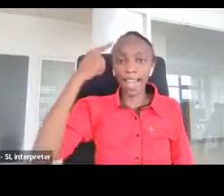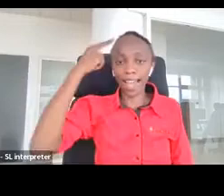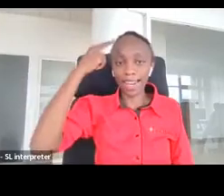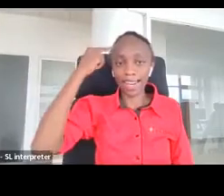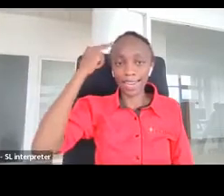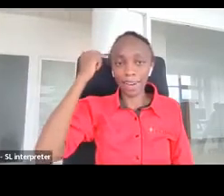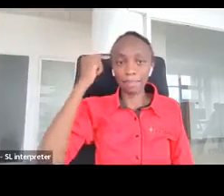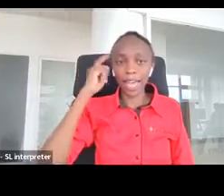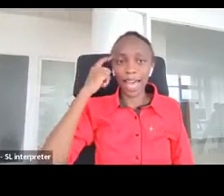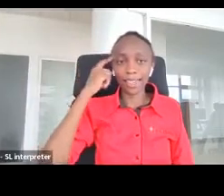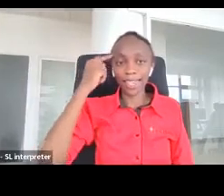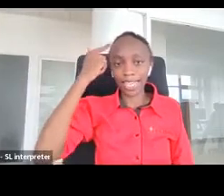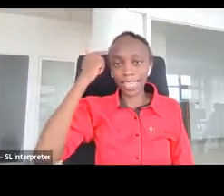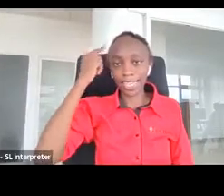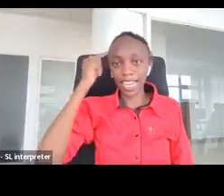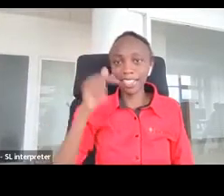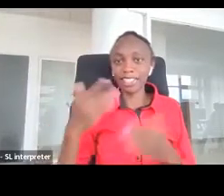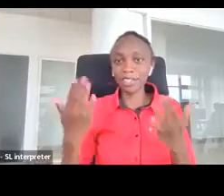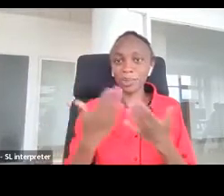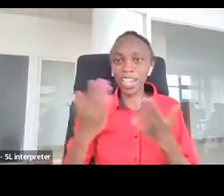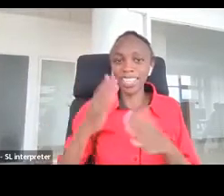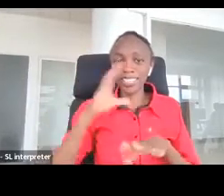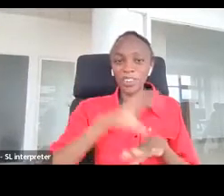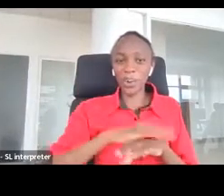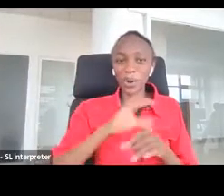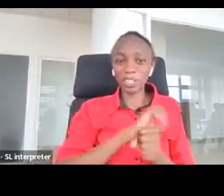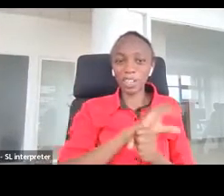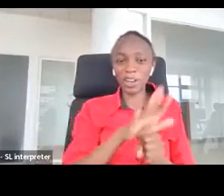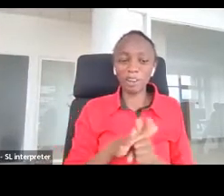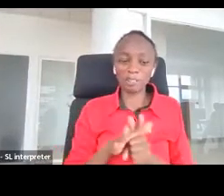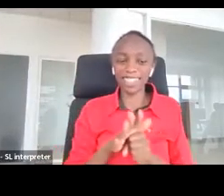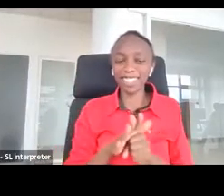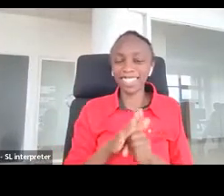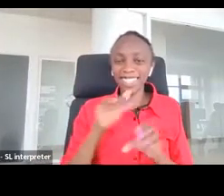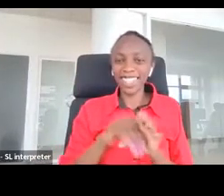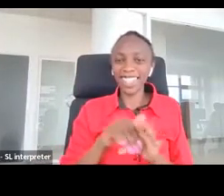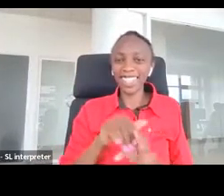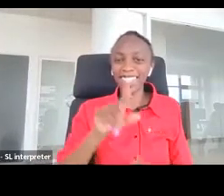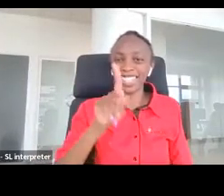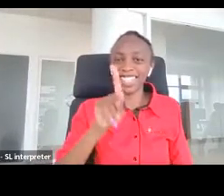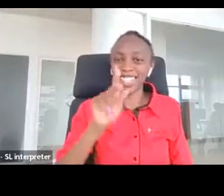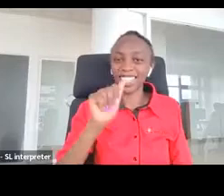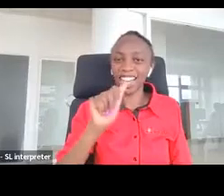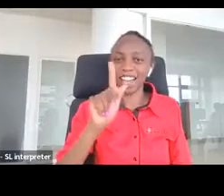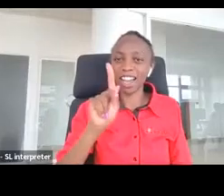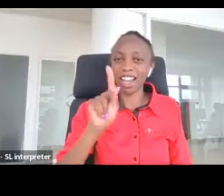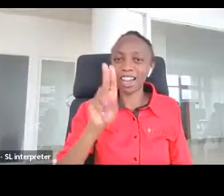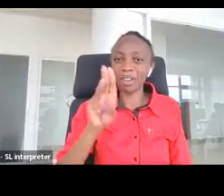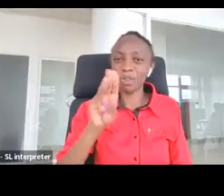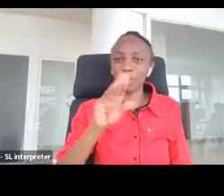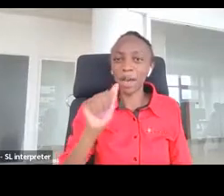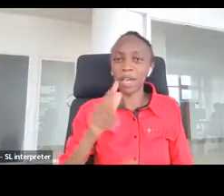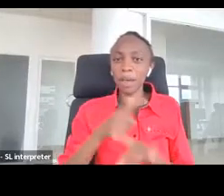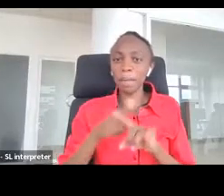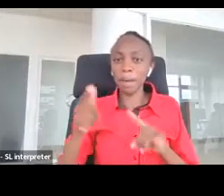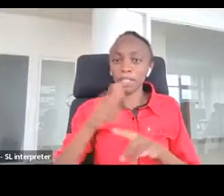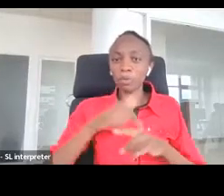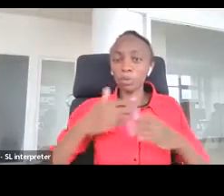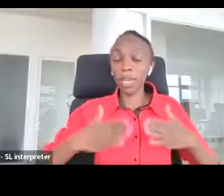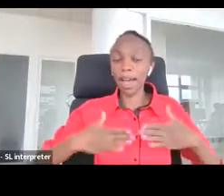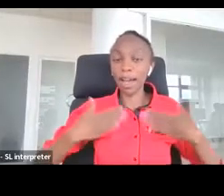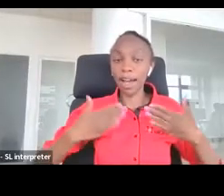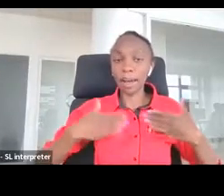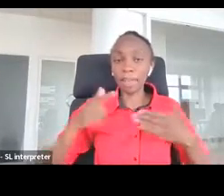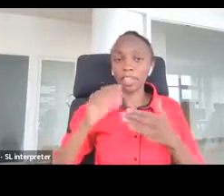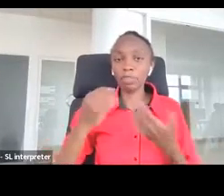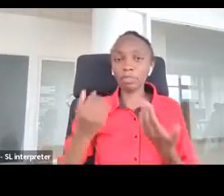Lillian, that's where you got COVID, isn't it? In Kakuma, but we're very glad that you recovered well.